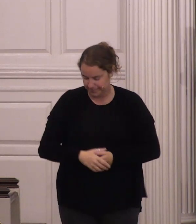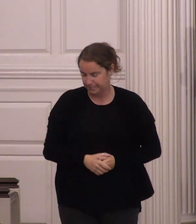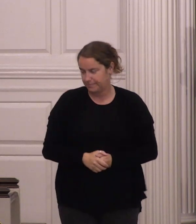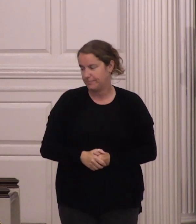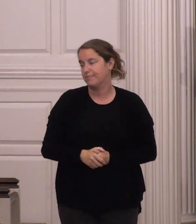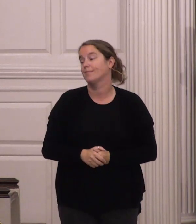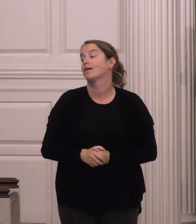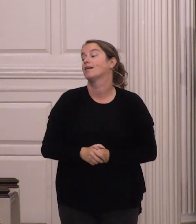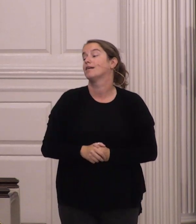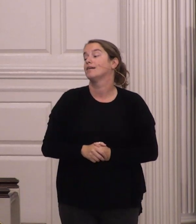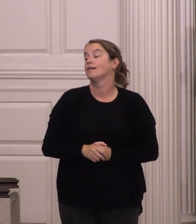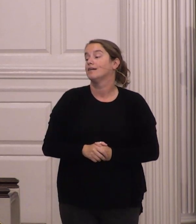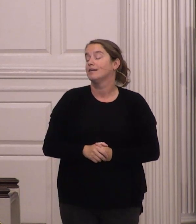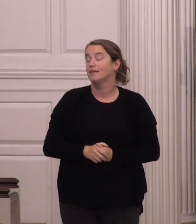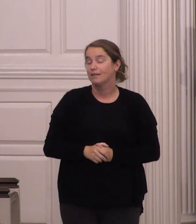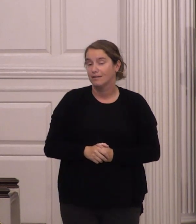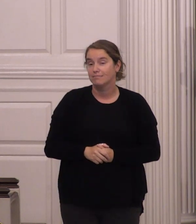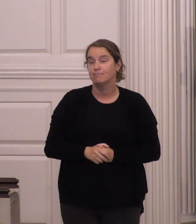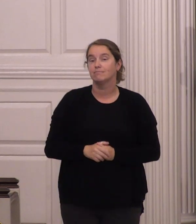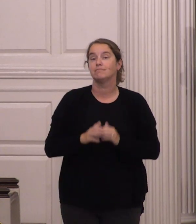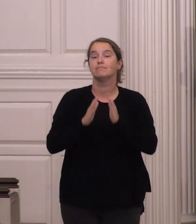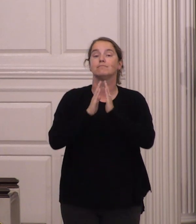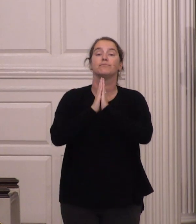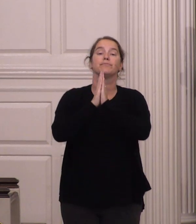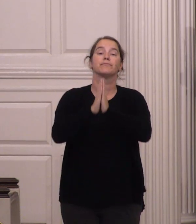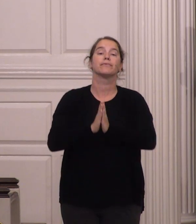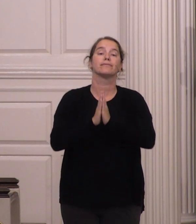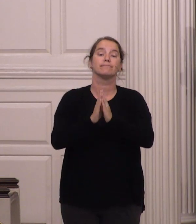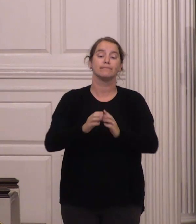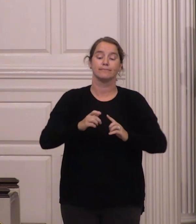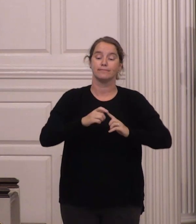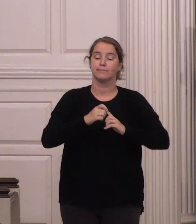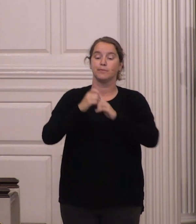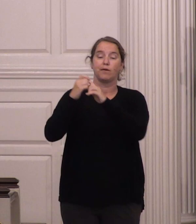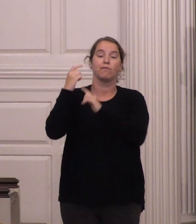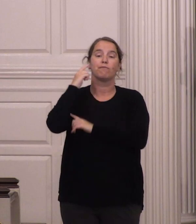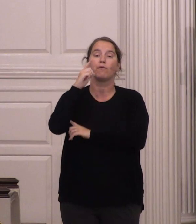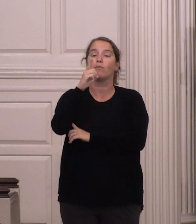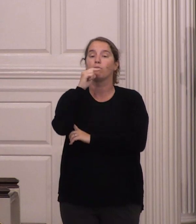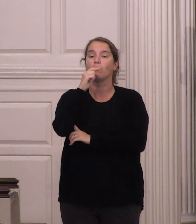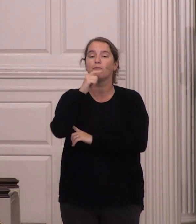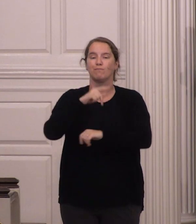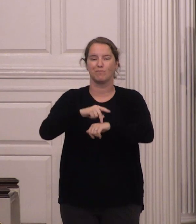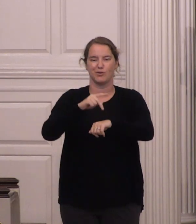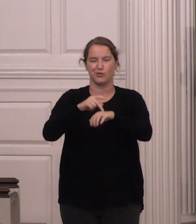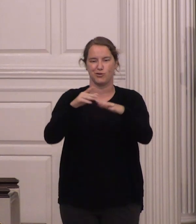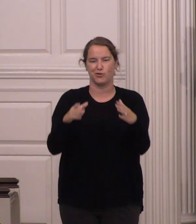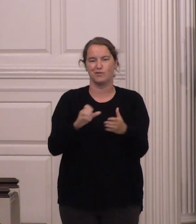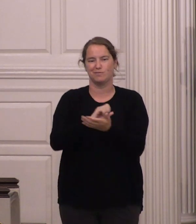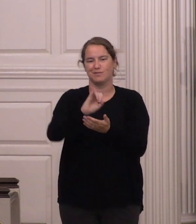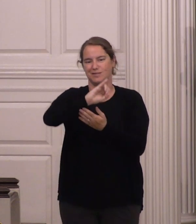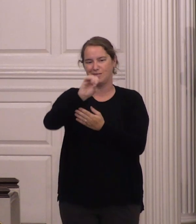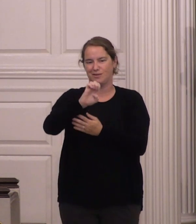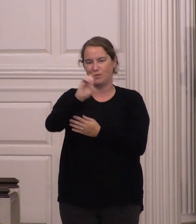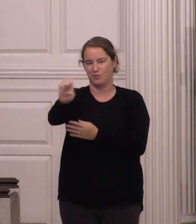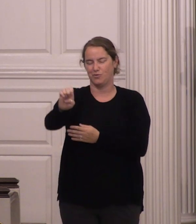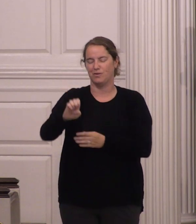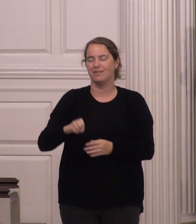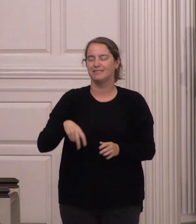And let us pray in a special way for the parishioners of St. Jude, for whom this Mass is being celebrated. Let